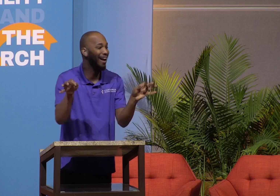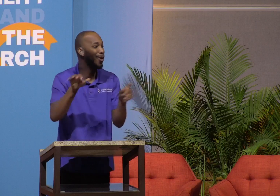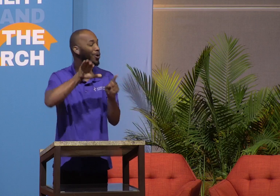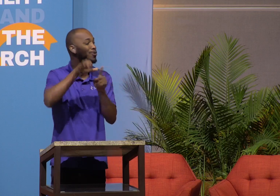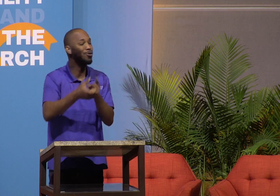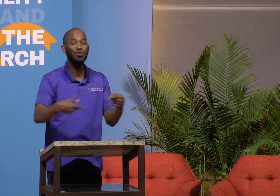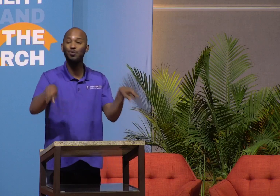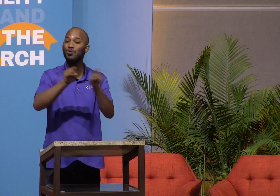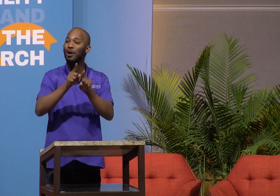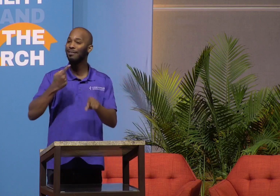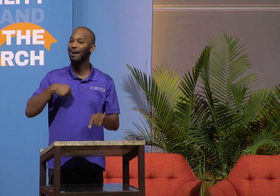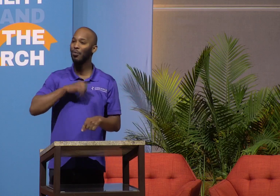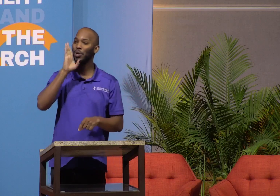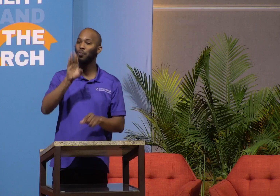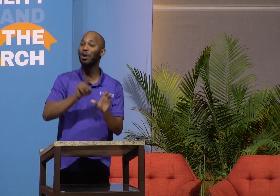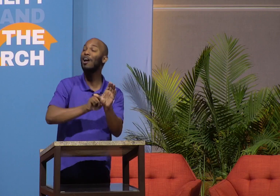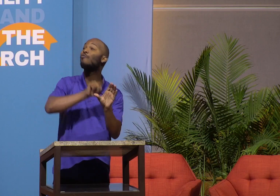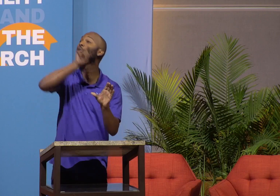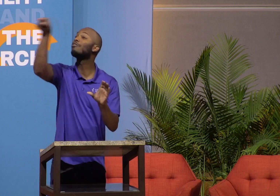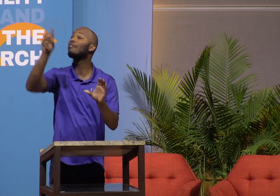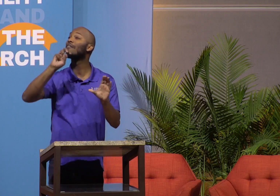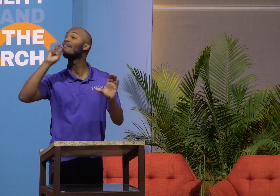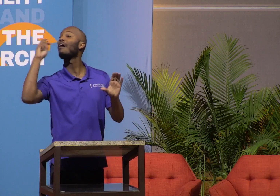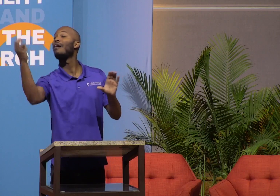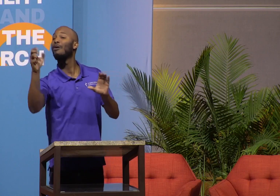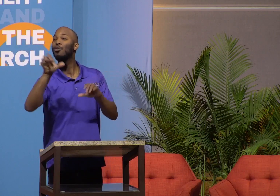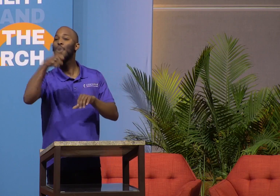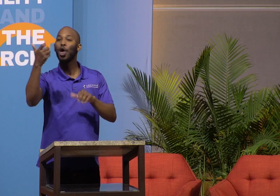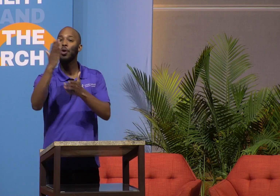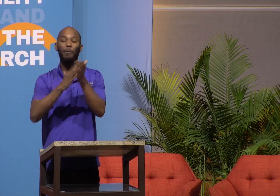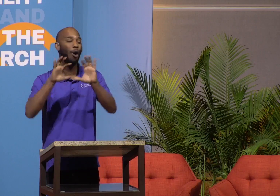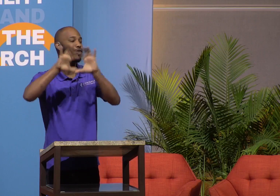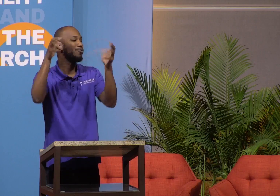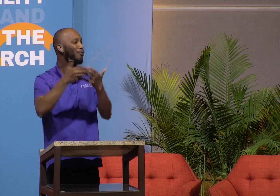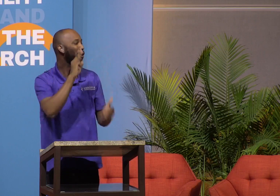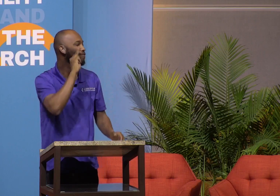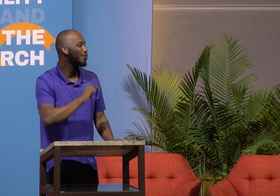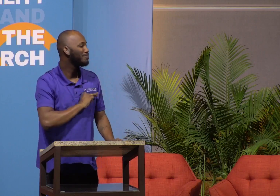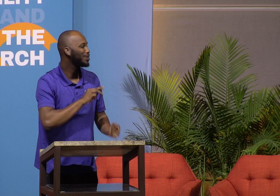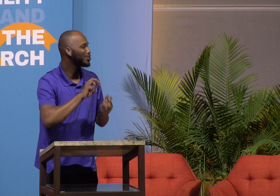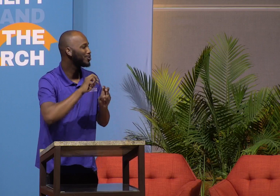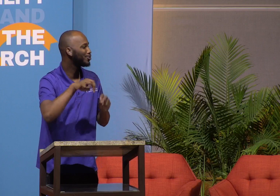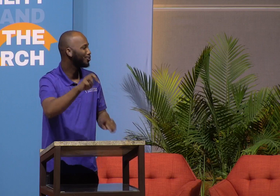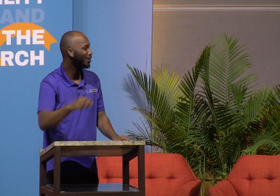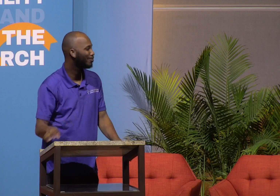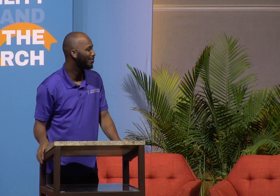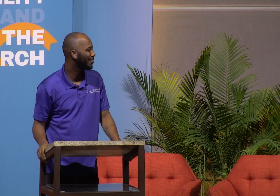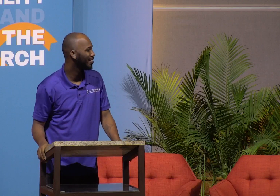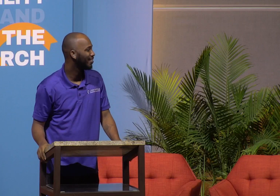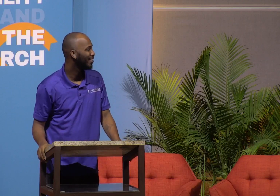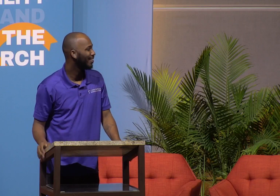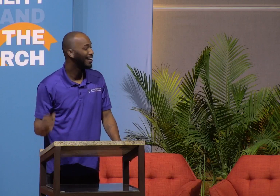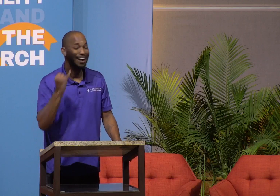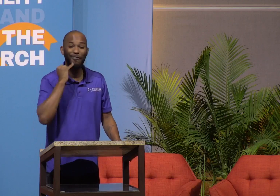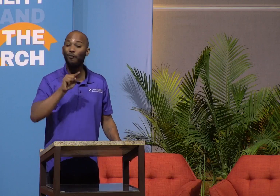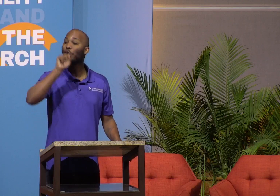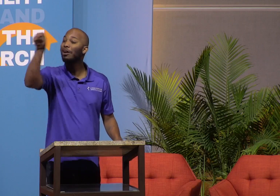relationships, to know that different languages have different cultures, and look at what that can be as a